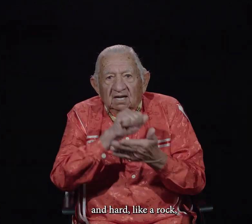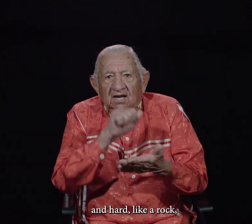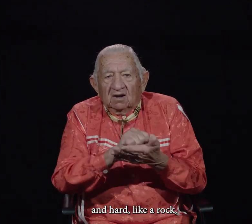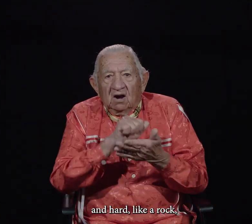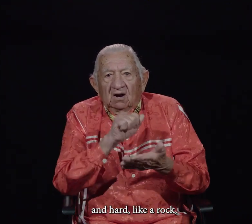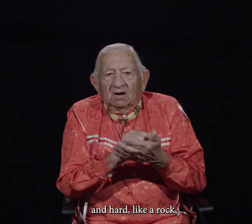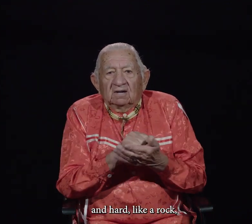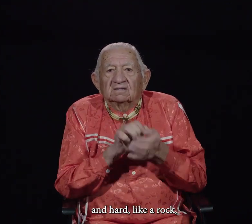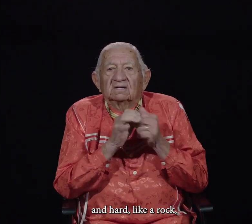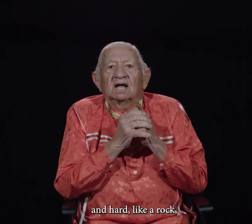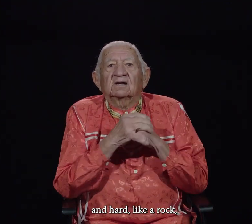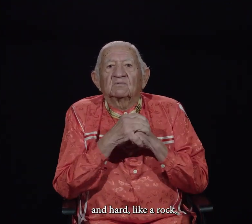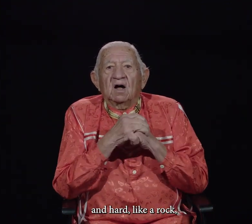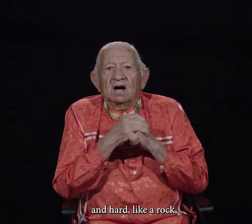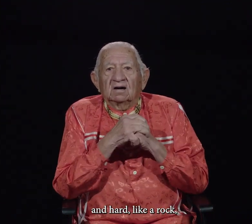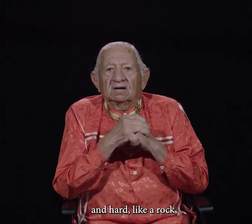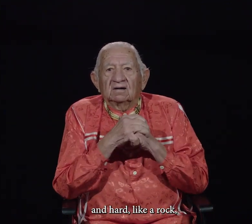and hard like a rock.